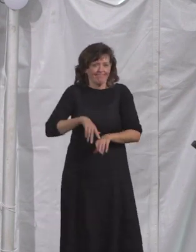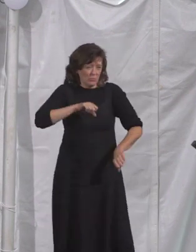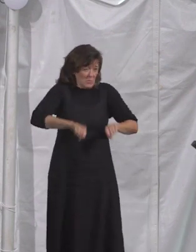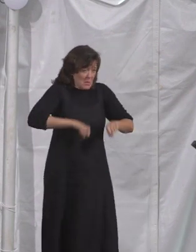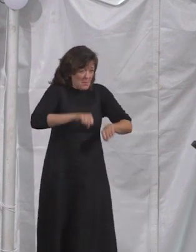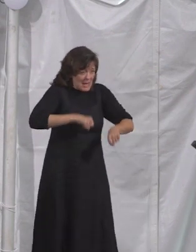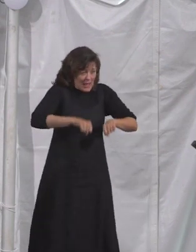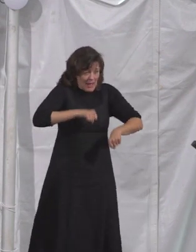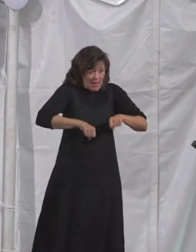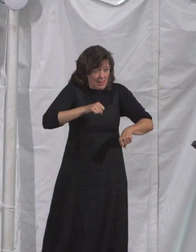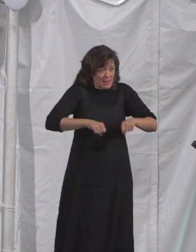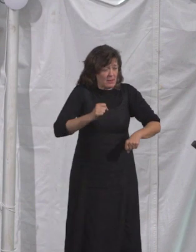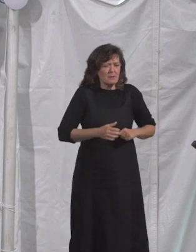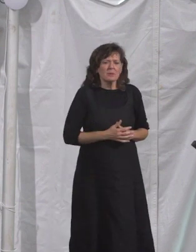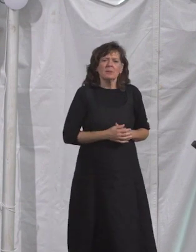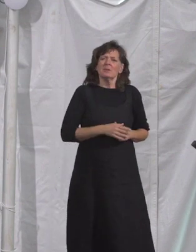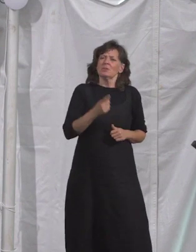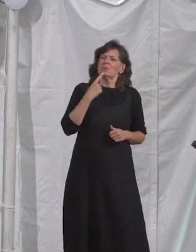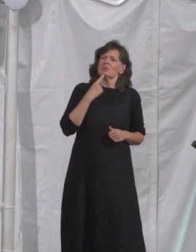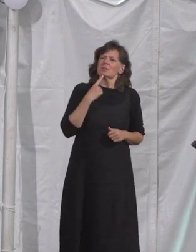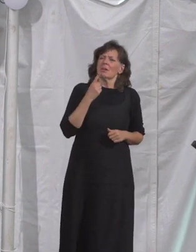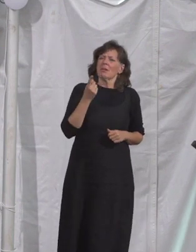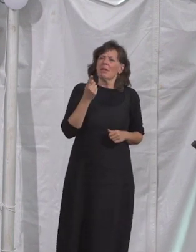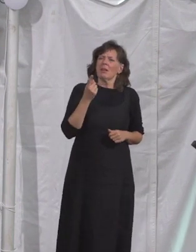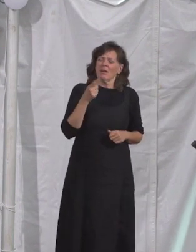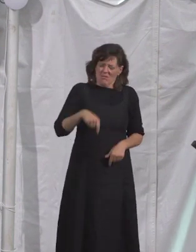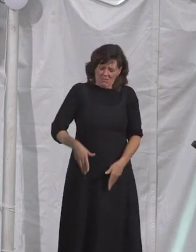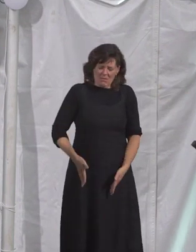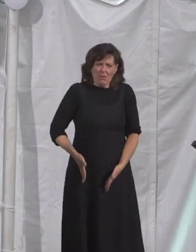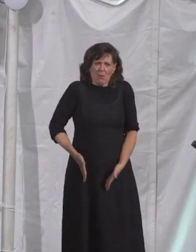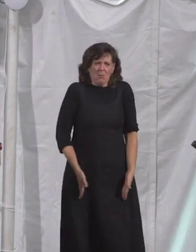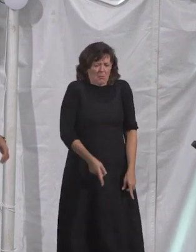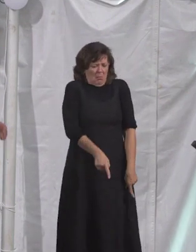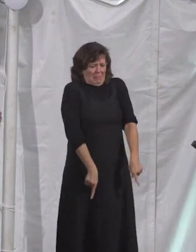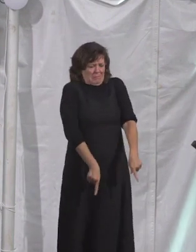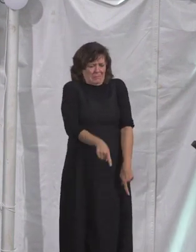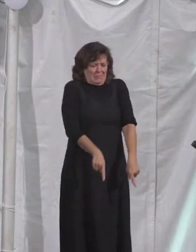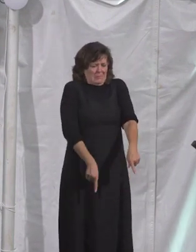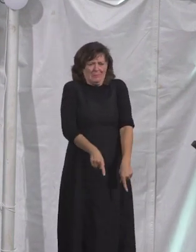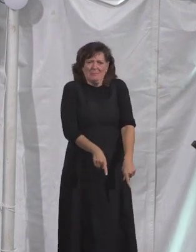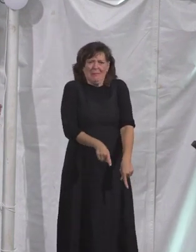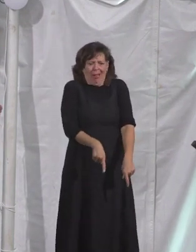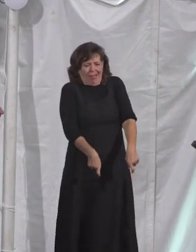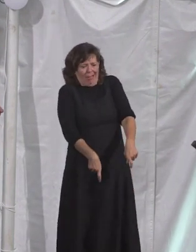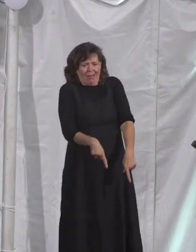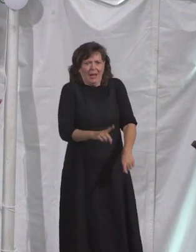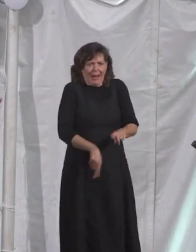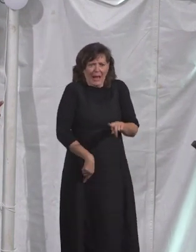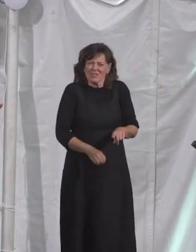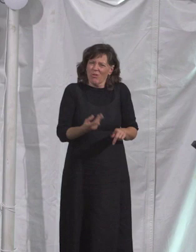you pedal if you couldn't bend your knees? Well, don't overthink the story. And